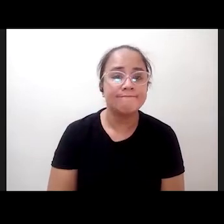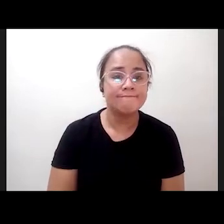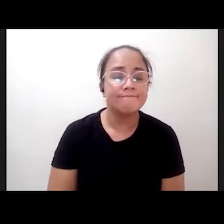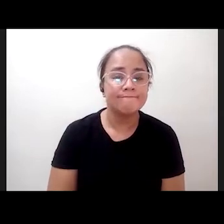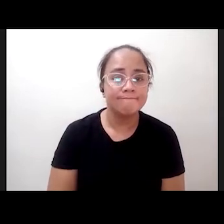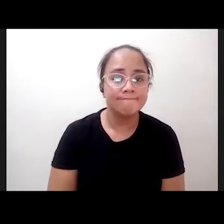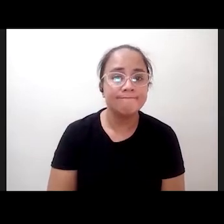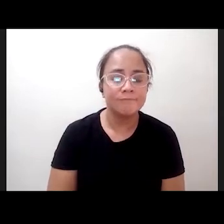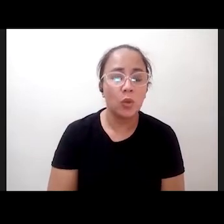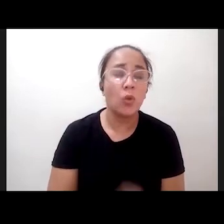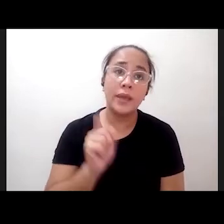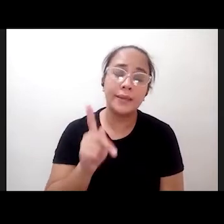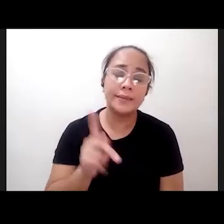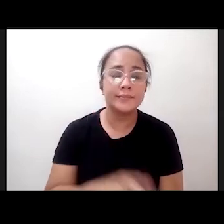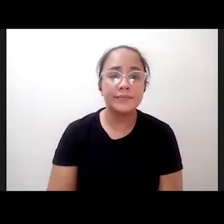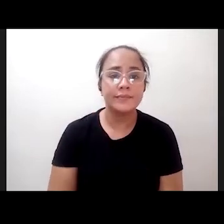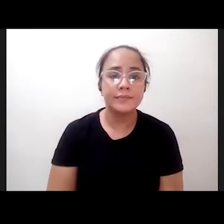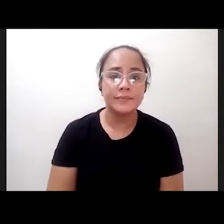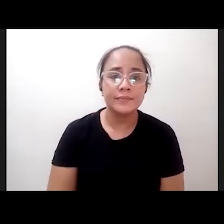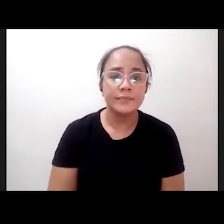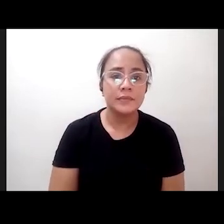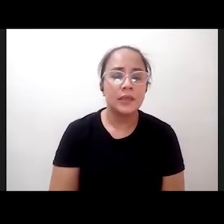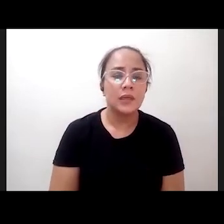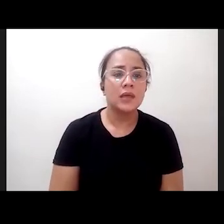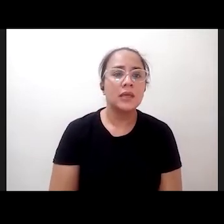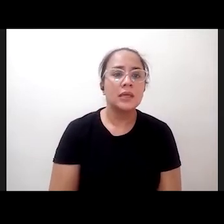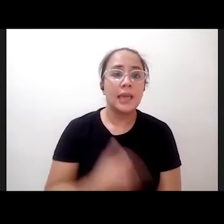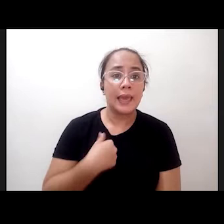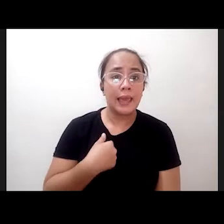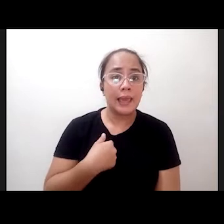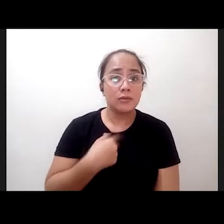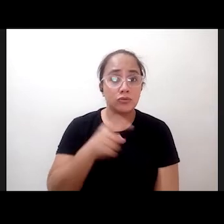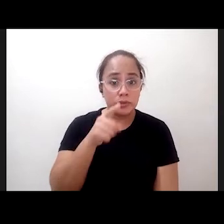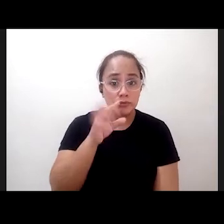Okay, so when you ask,